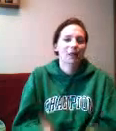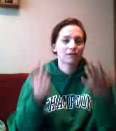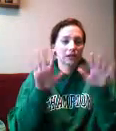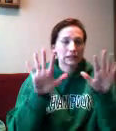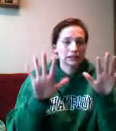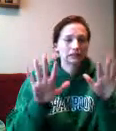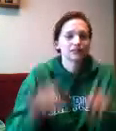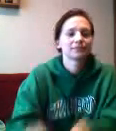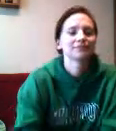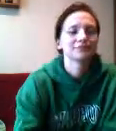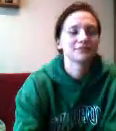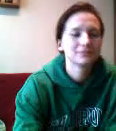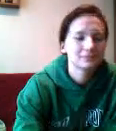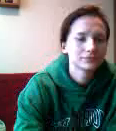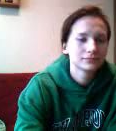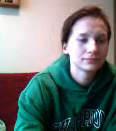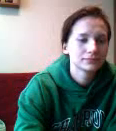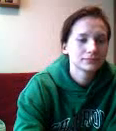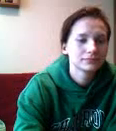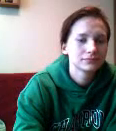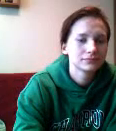didn't That came didn't know to to I